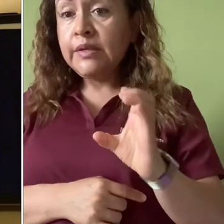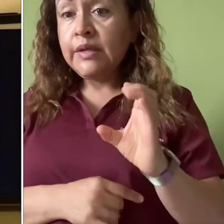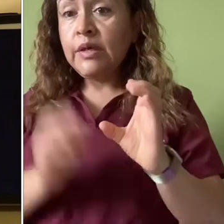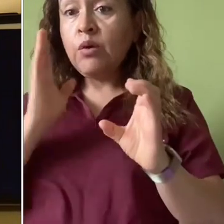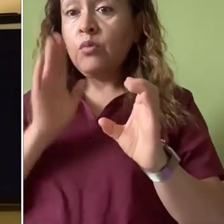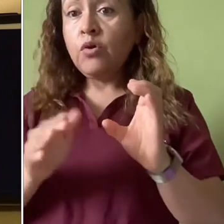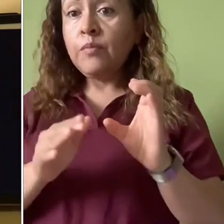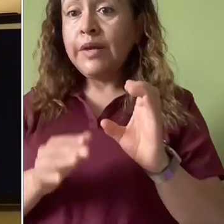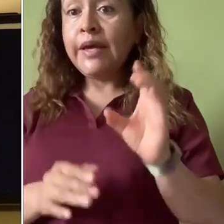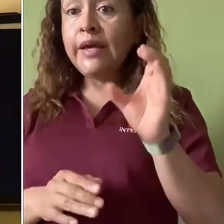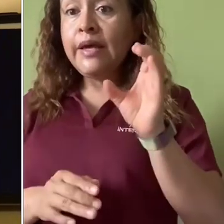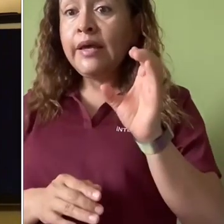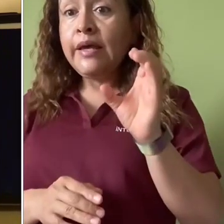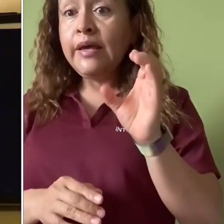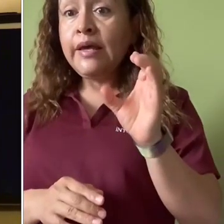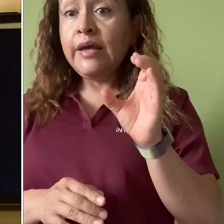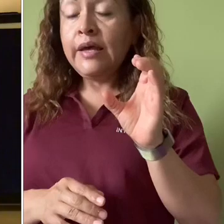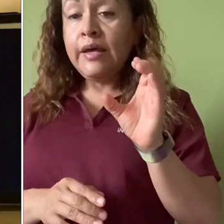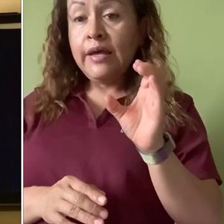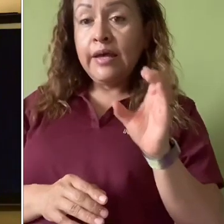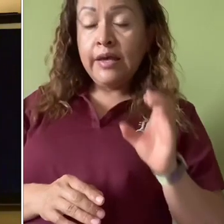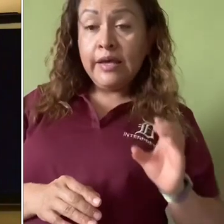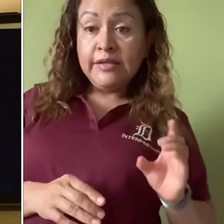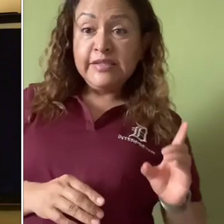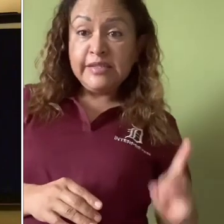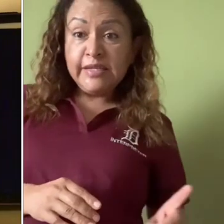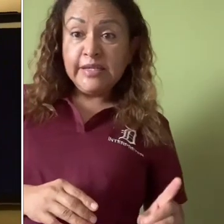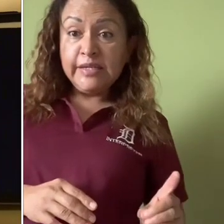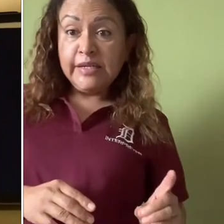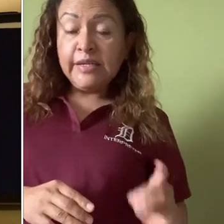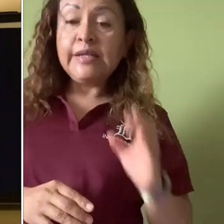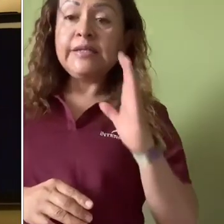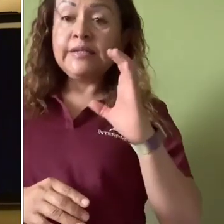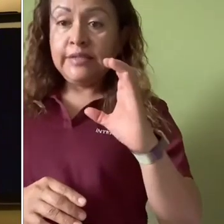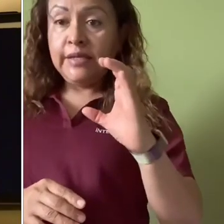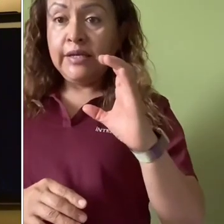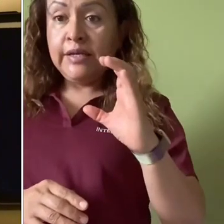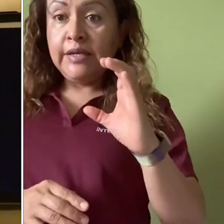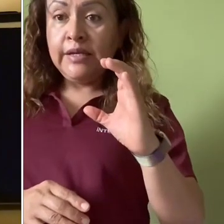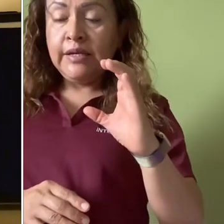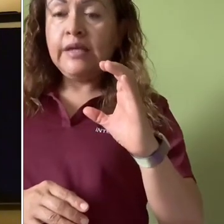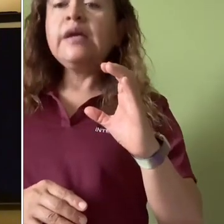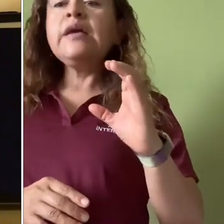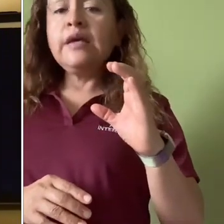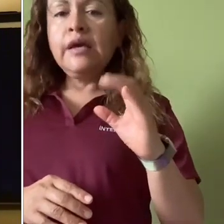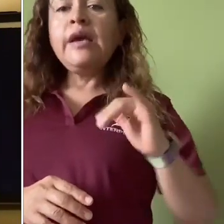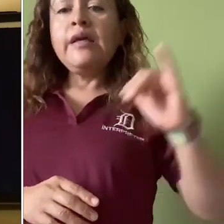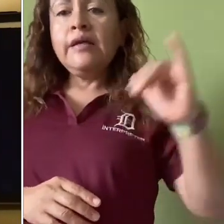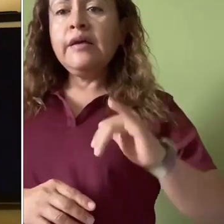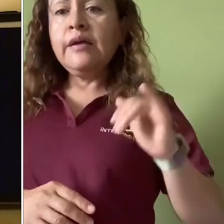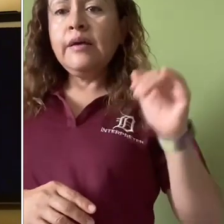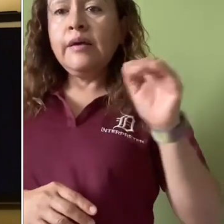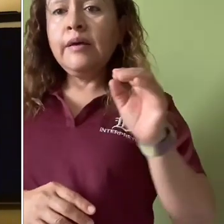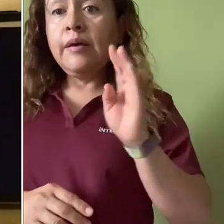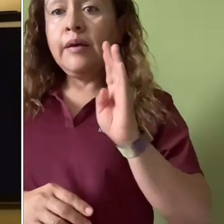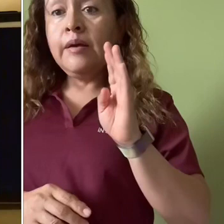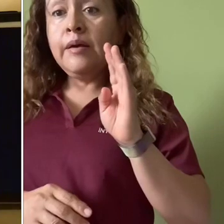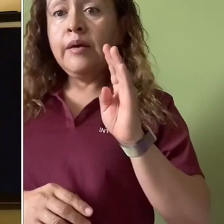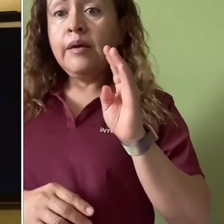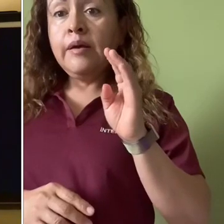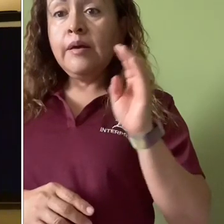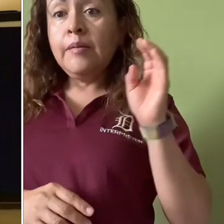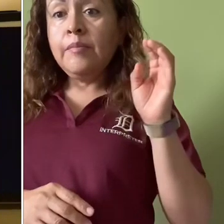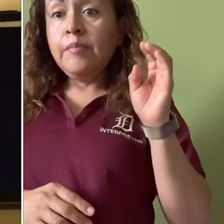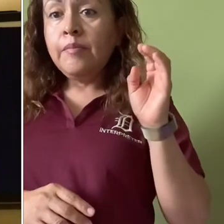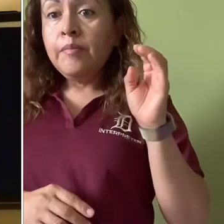is going to be DC. We can see it just from the way that we've written down the similarity. If this is true, then BC is the corresponding side to DC. So